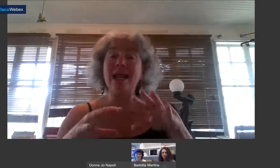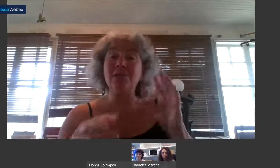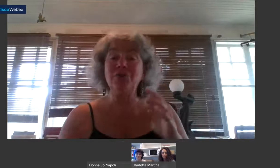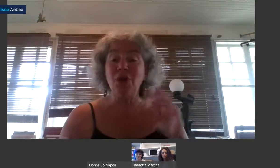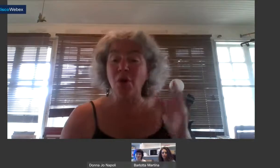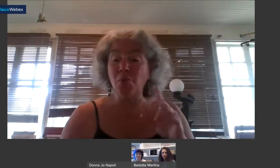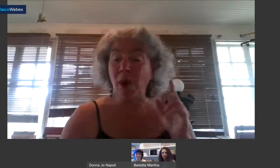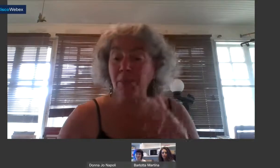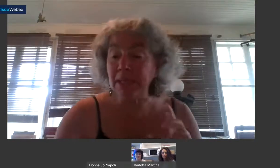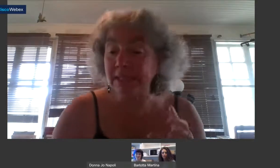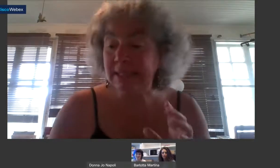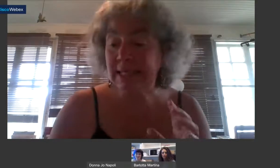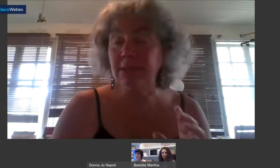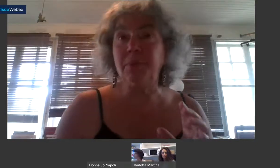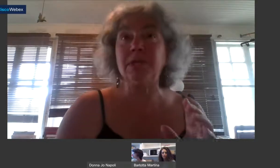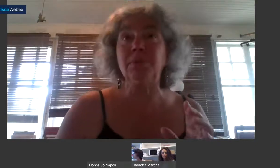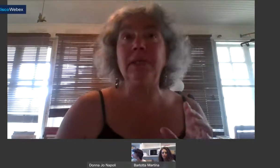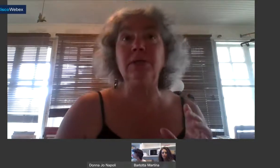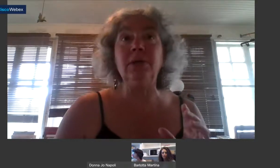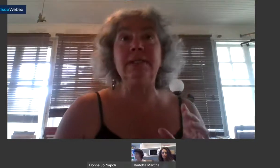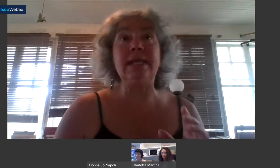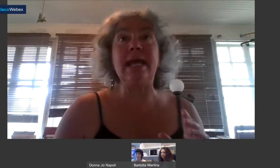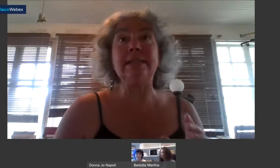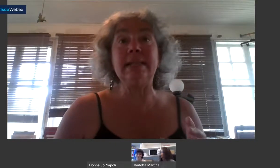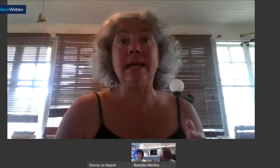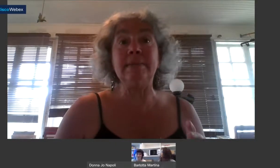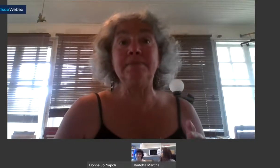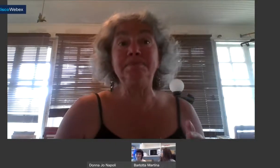And what we did was we looked at 3